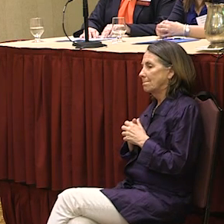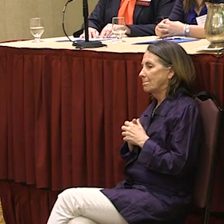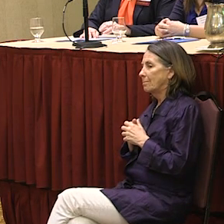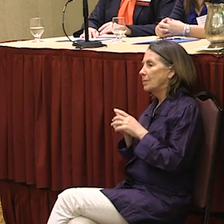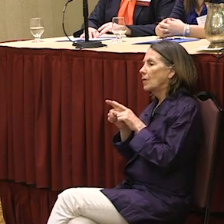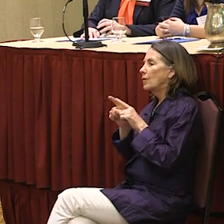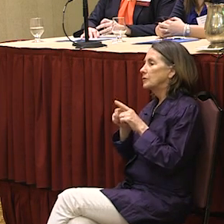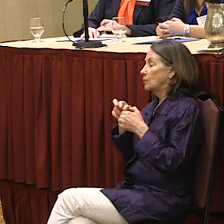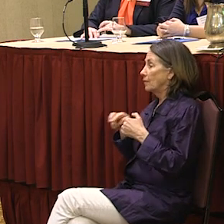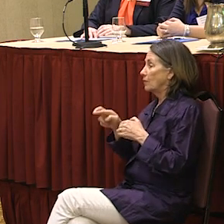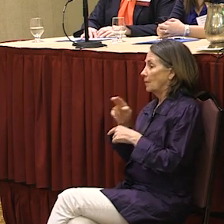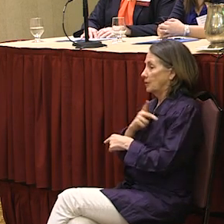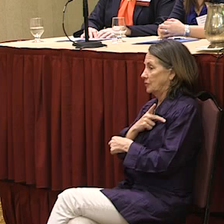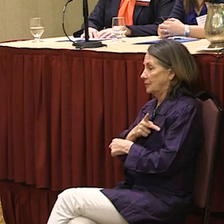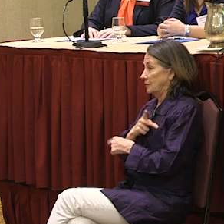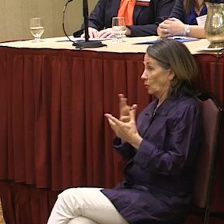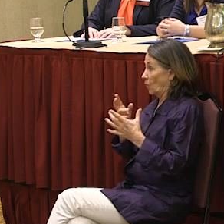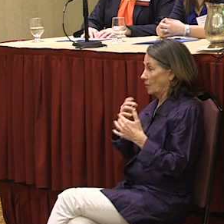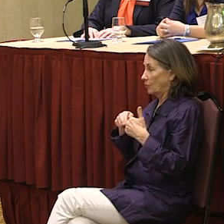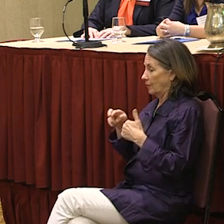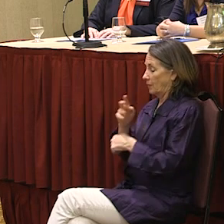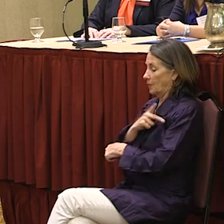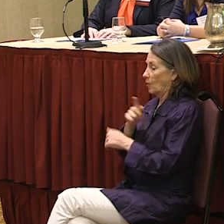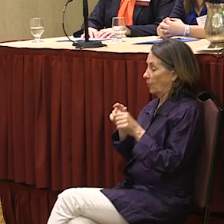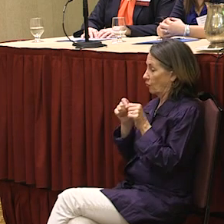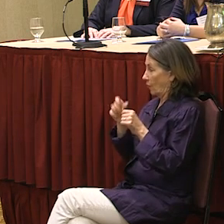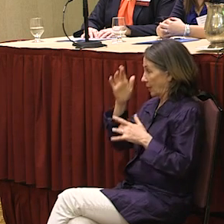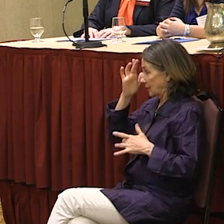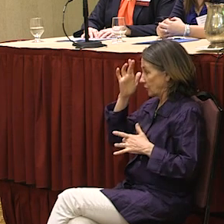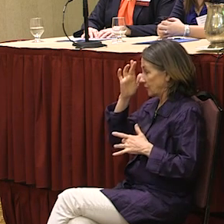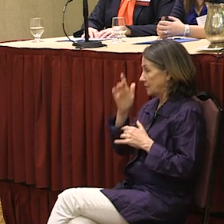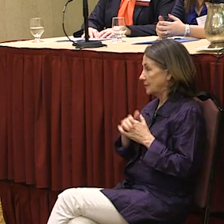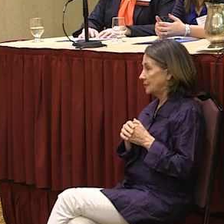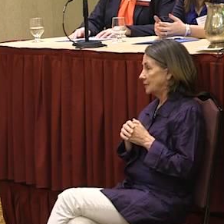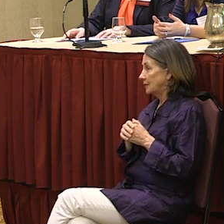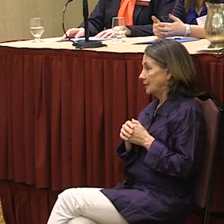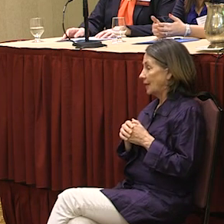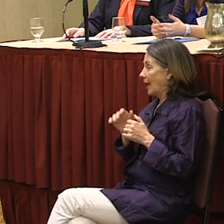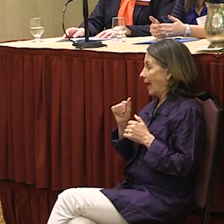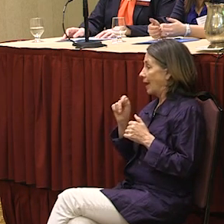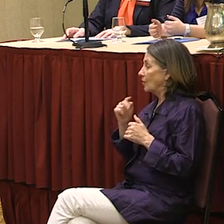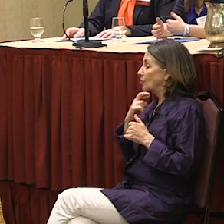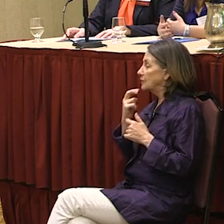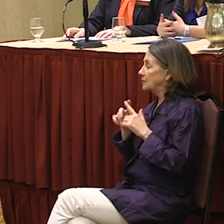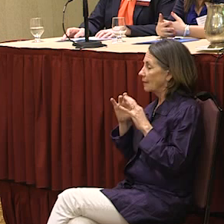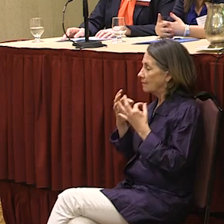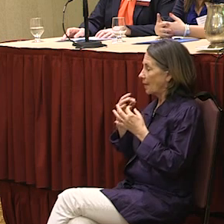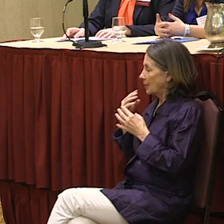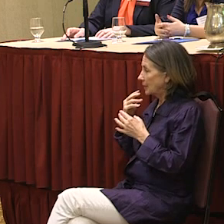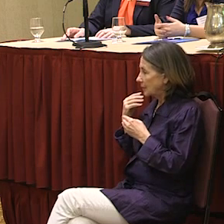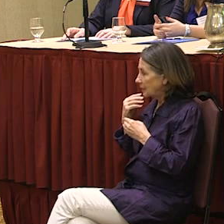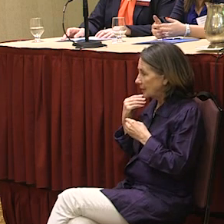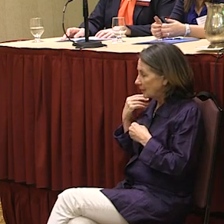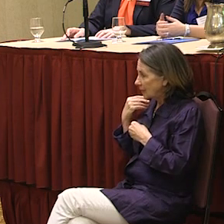You can also refer patients, you want to refer patients with chronic conditions. Again, at risk, family history